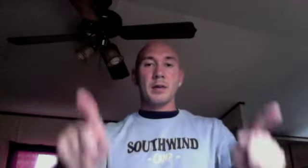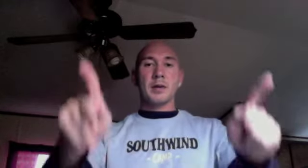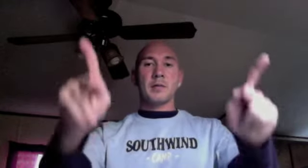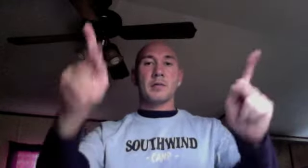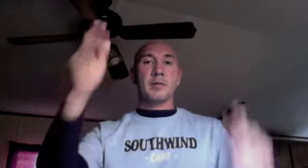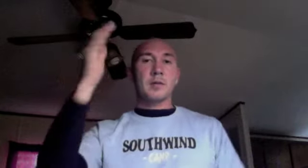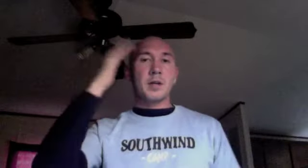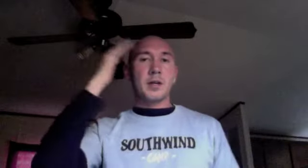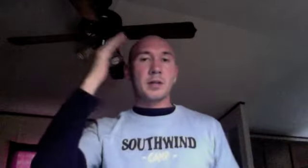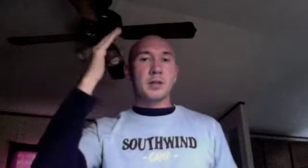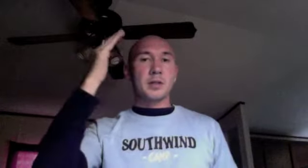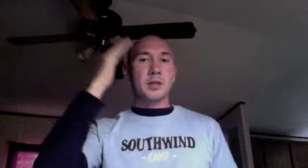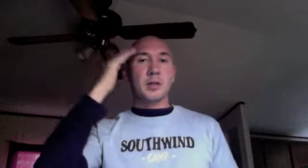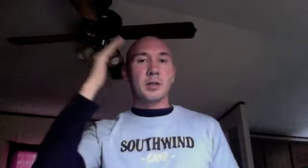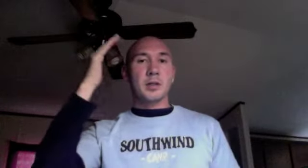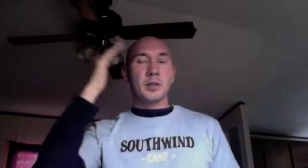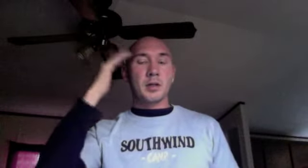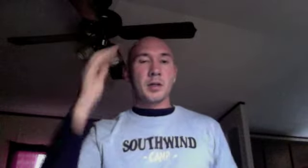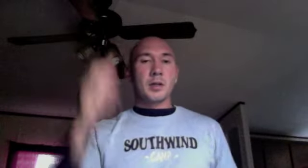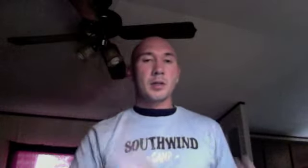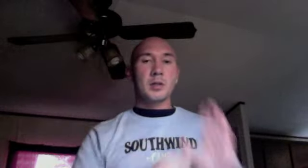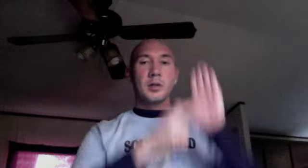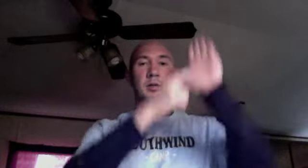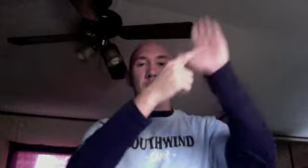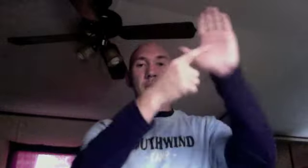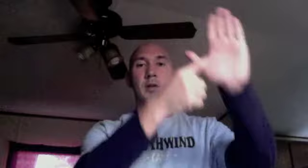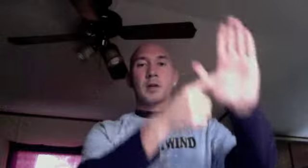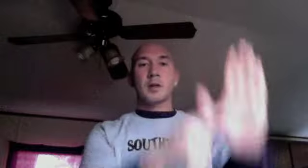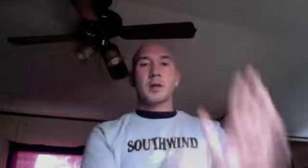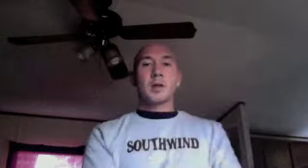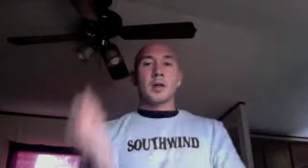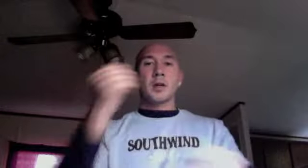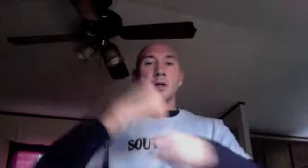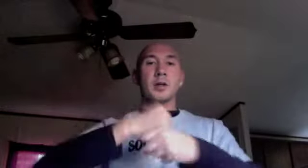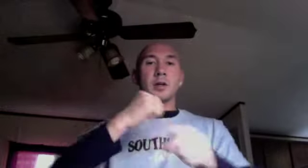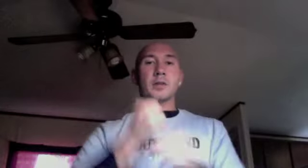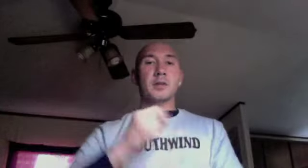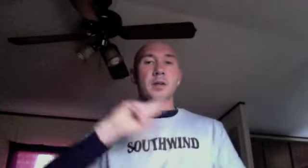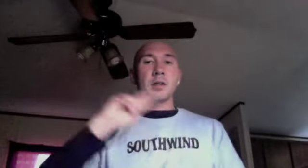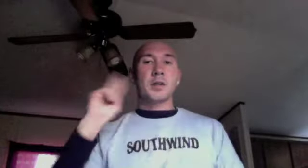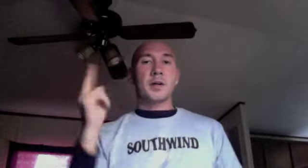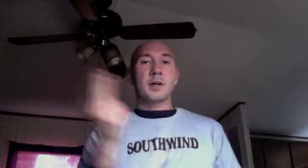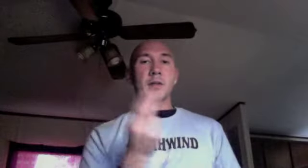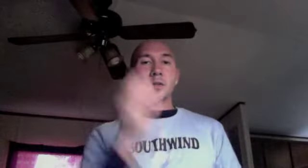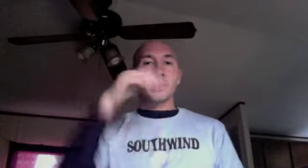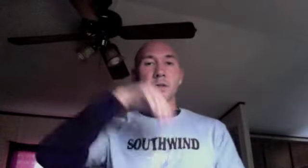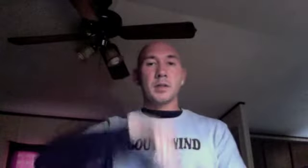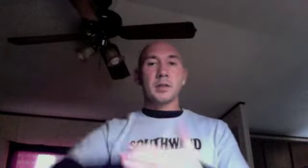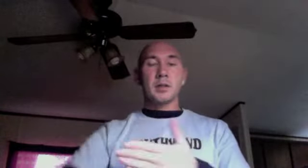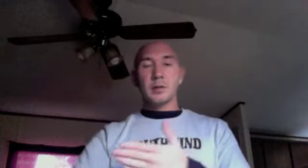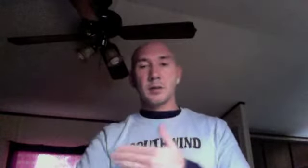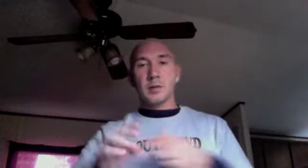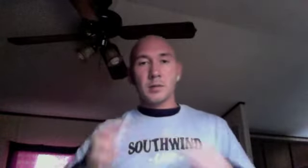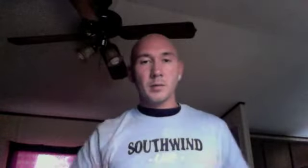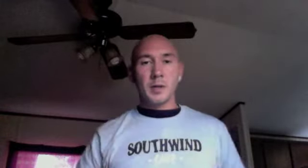of knowledge show, calls us in her